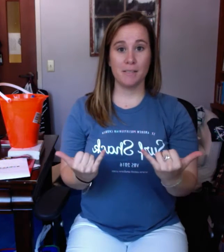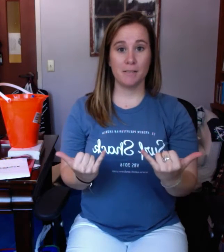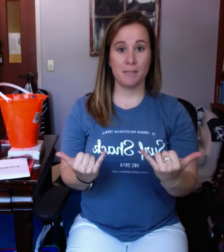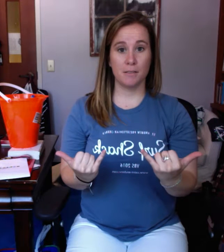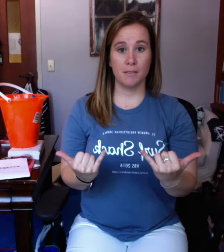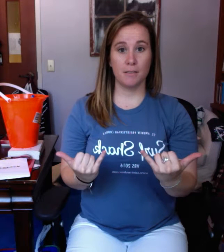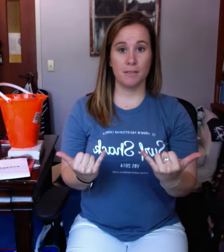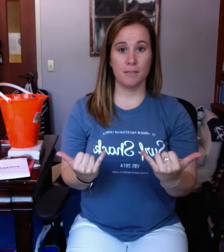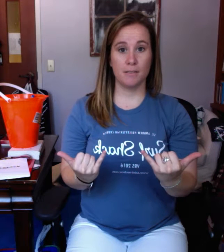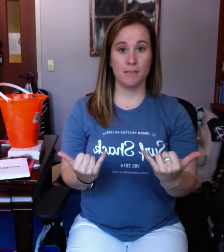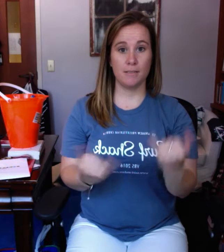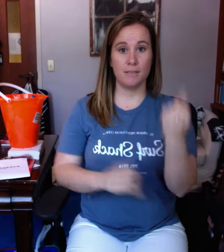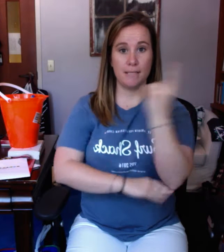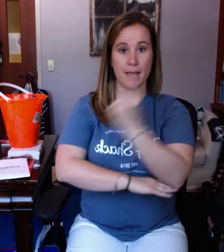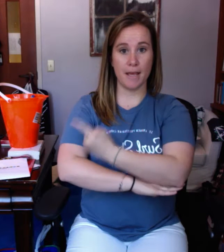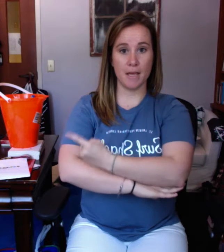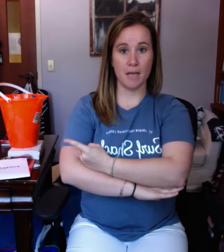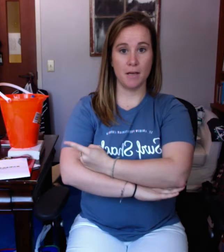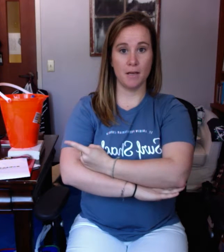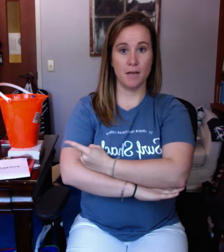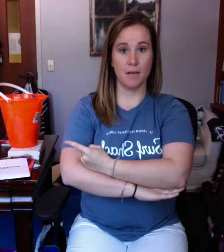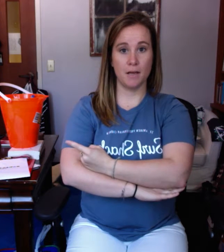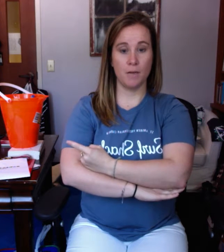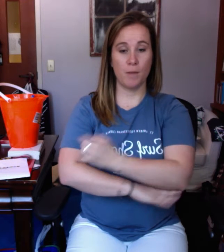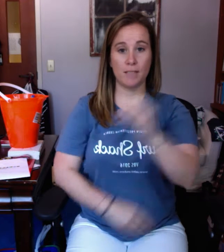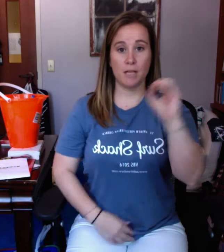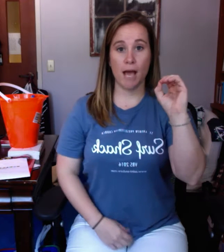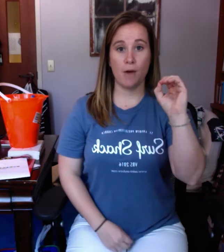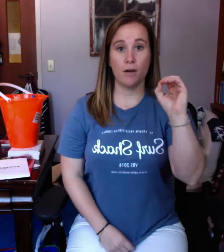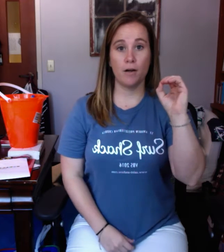this day, back to our,